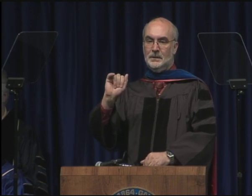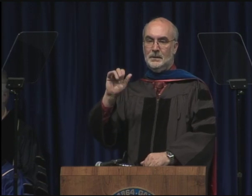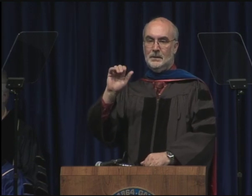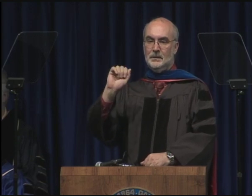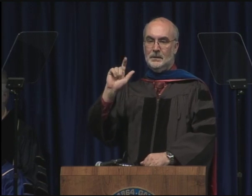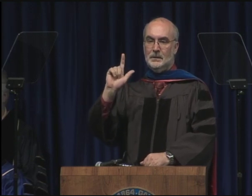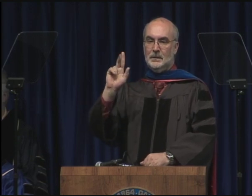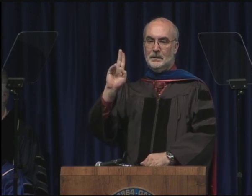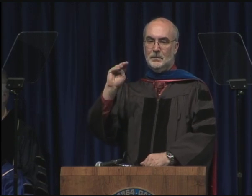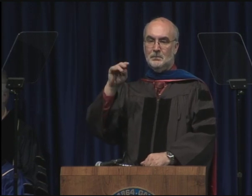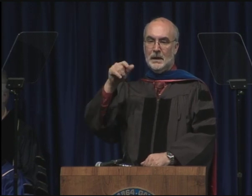Hillary Alumaga.